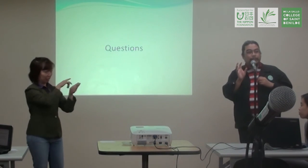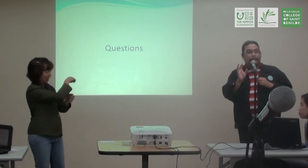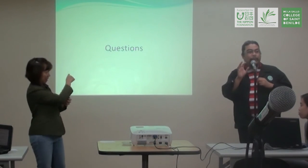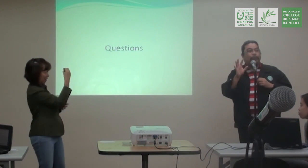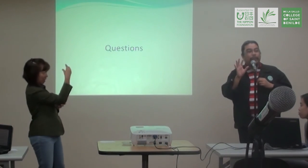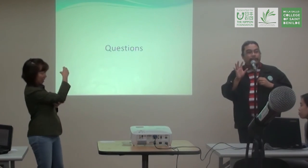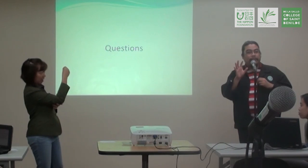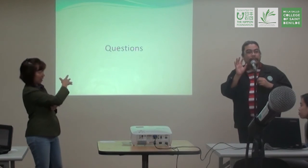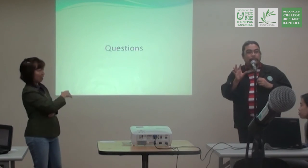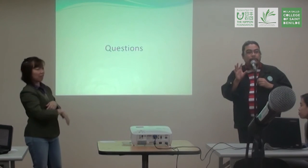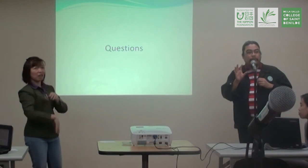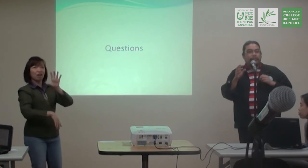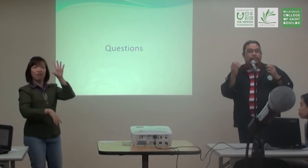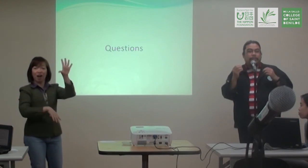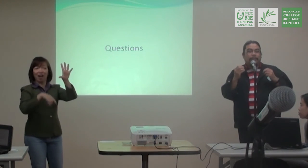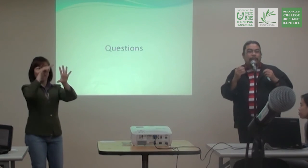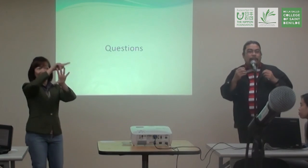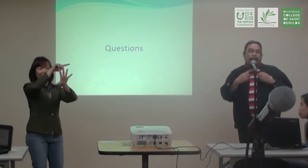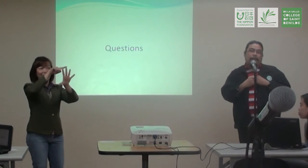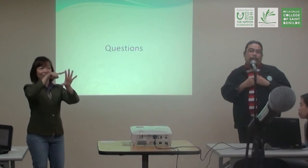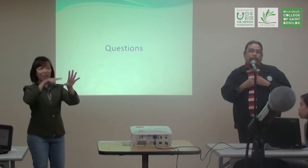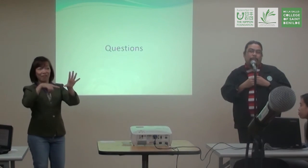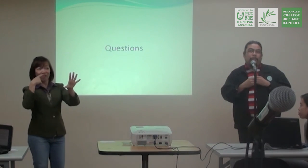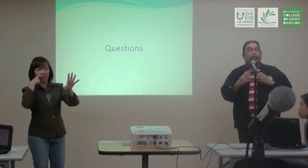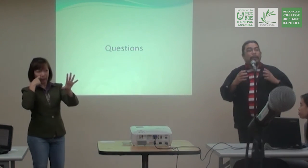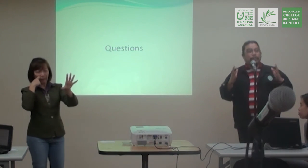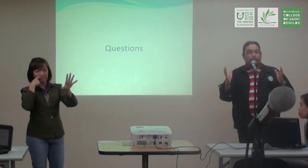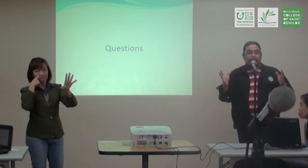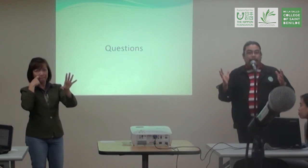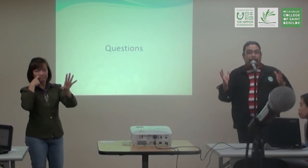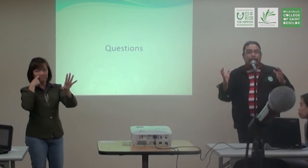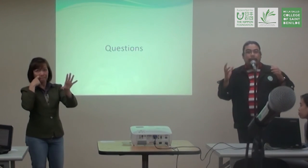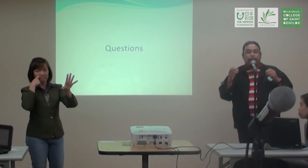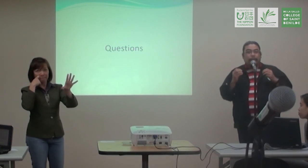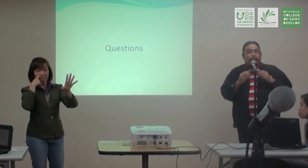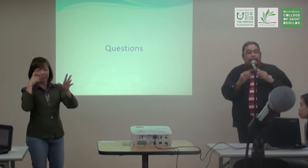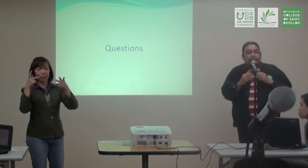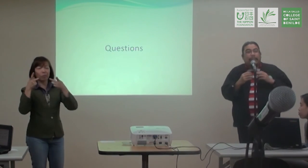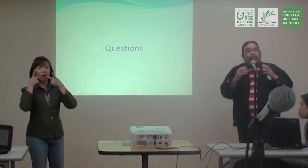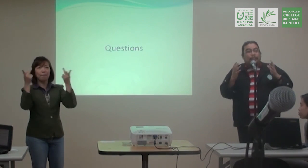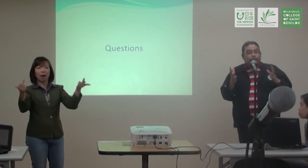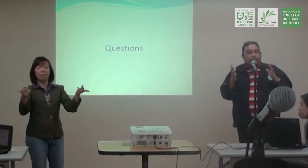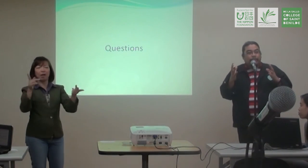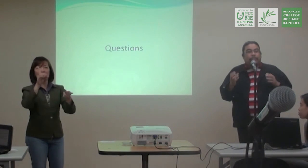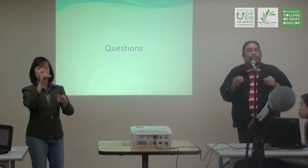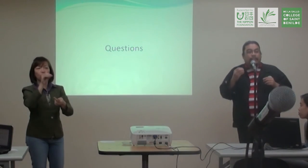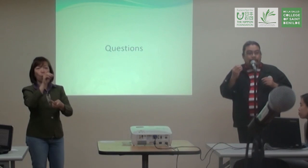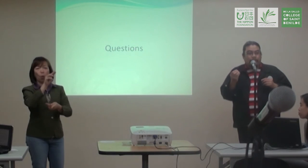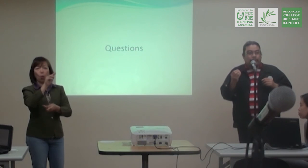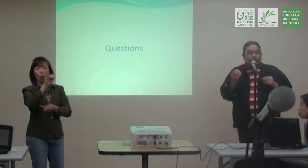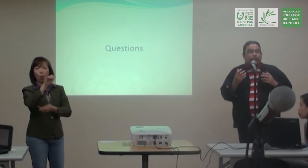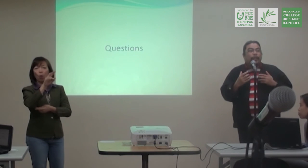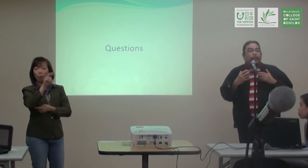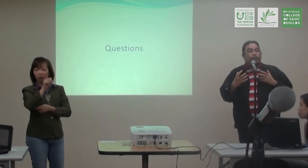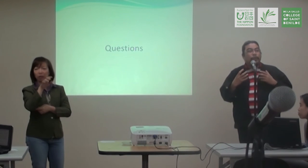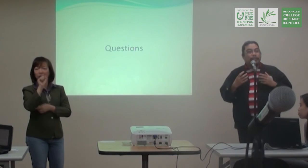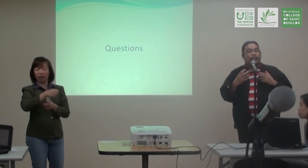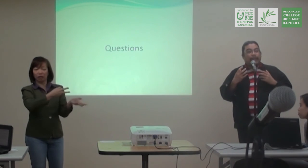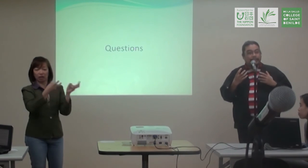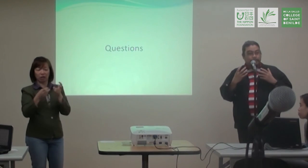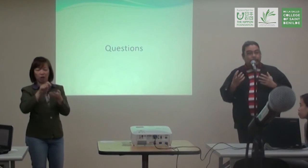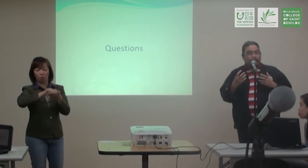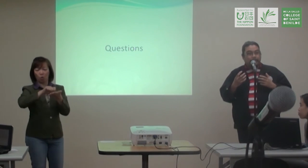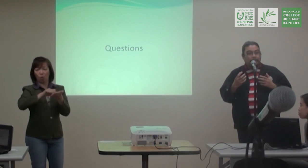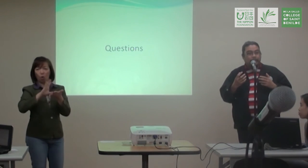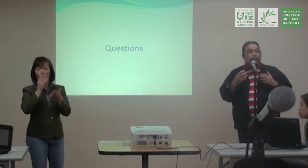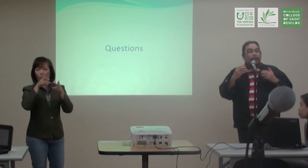the instrument, the 5 meta instruments, public domain. You can basically use it just like the author, no